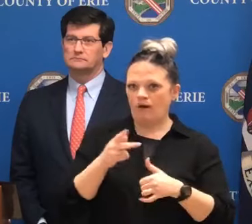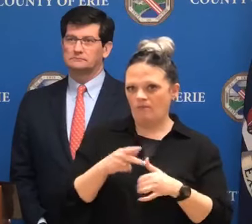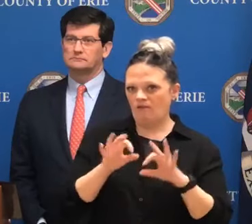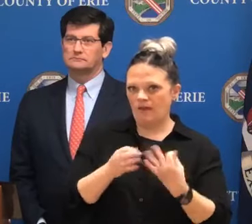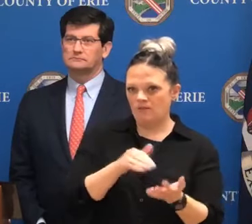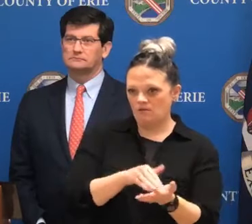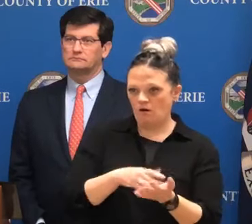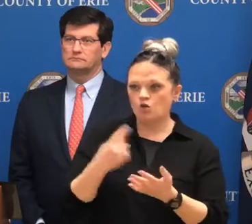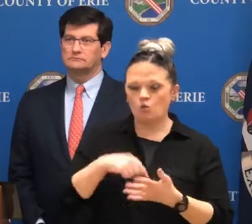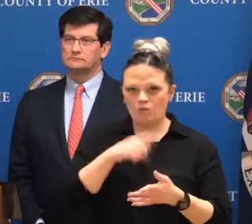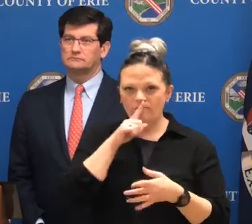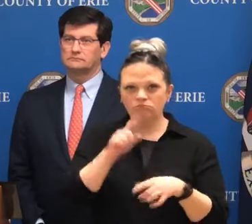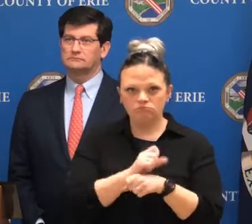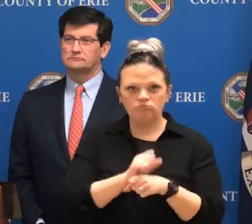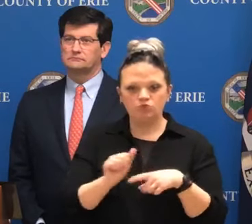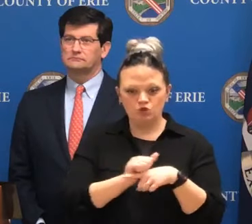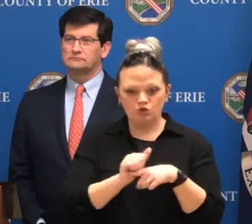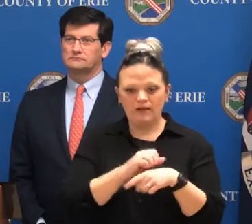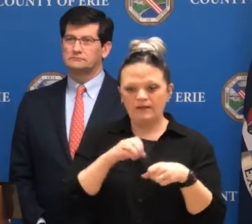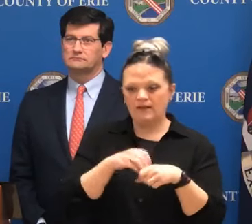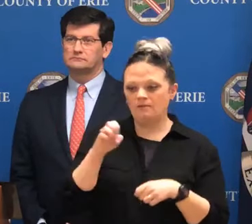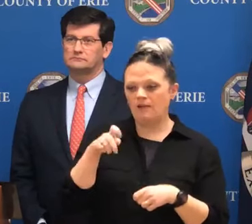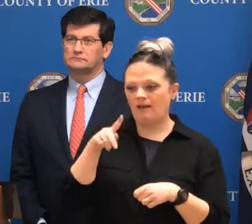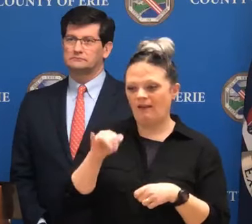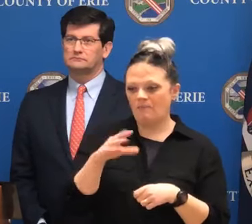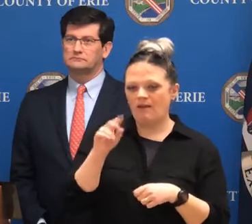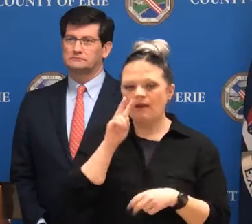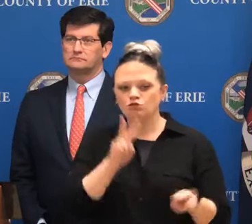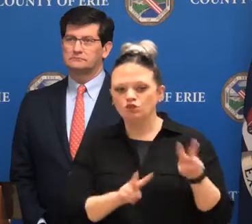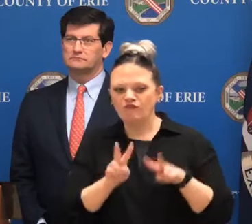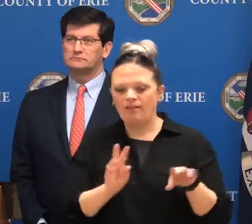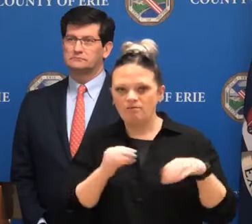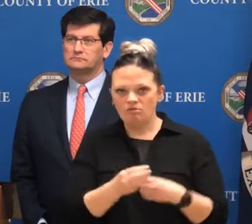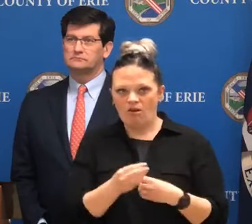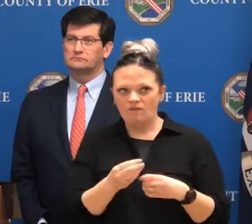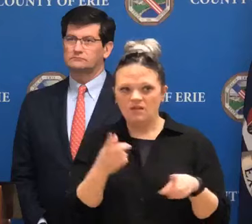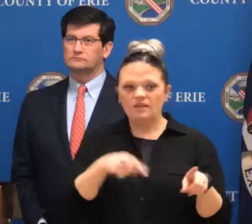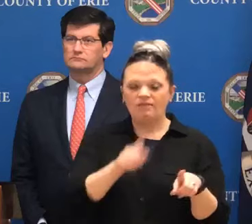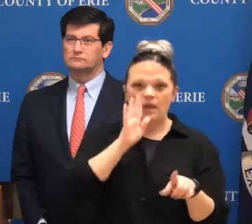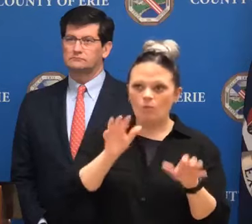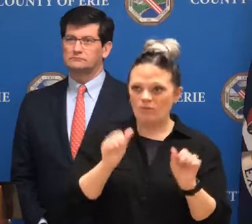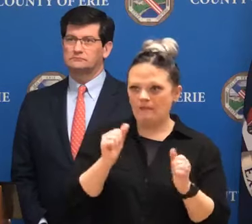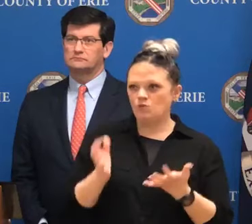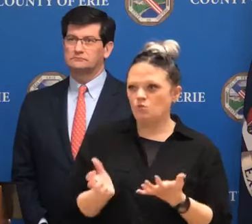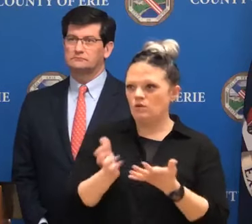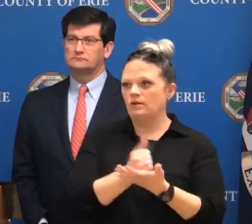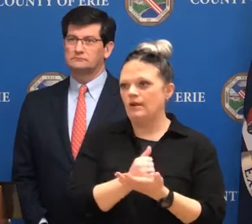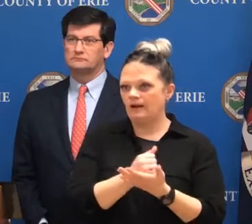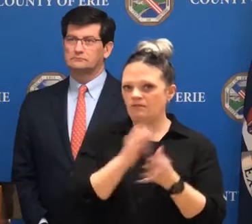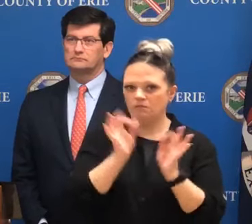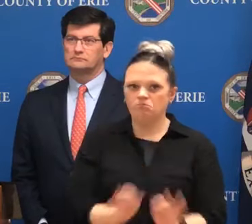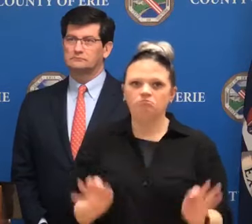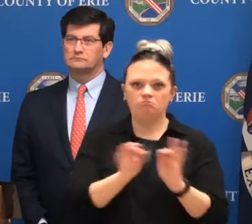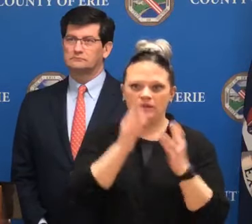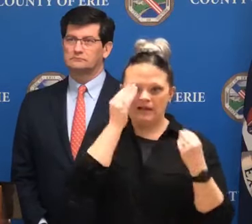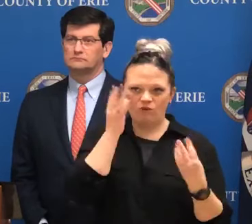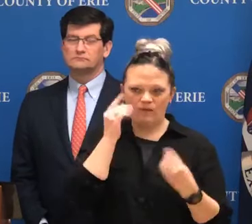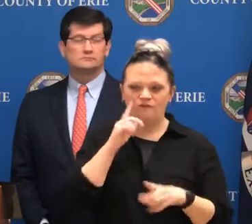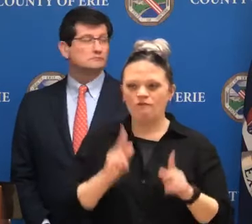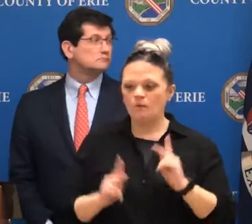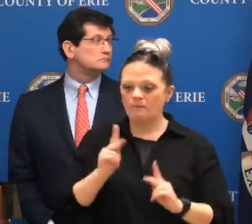actually trained people in my Epi and Surveillance office, and they will be able to collect the relevant information for